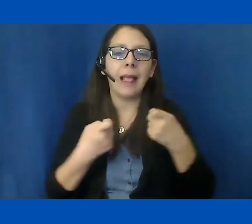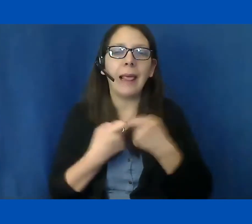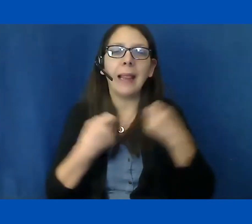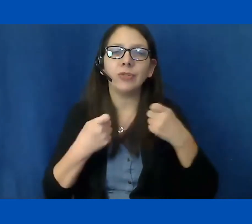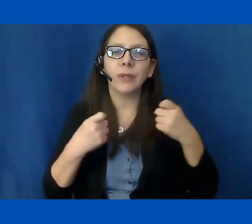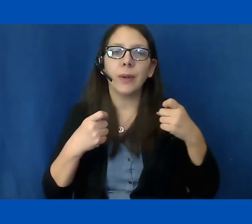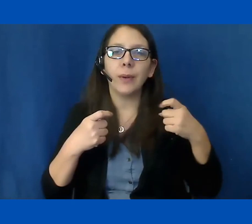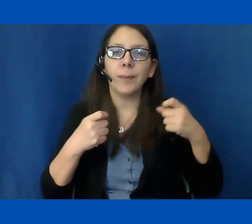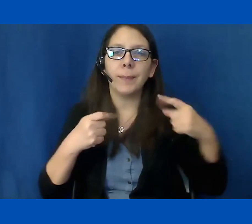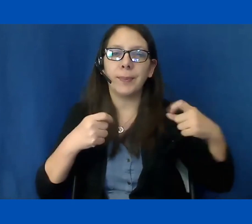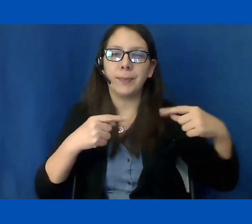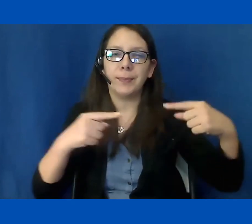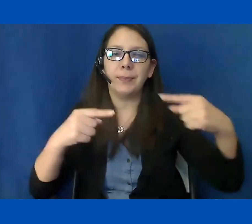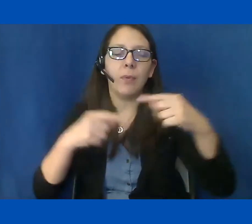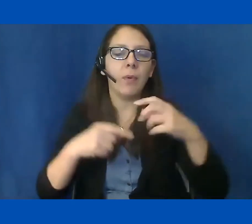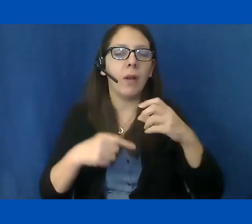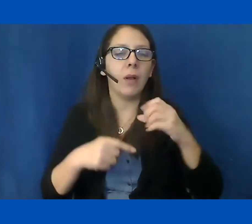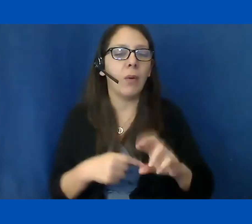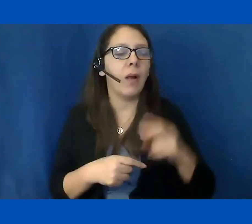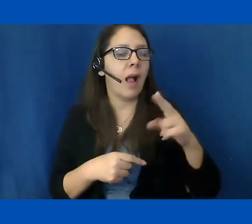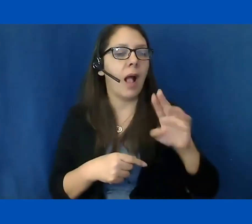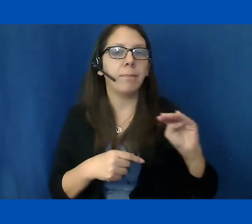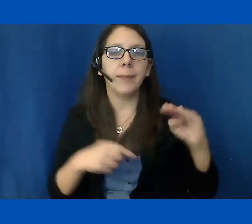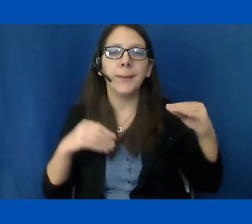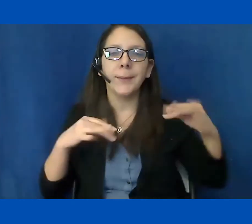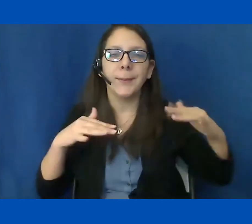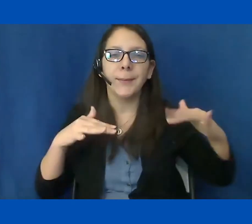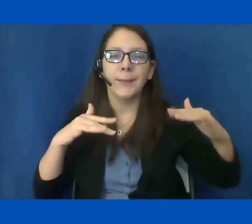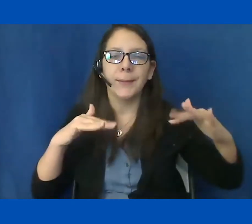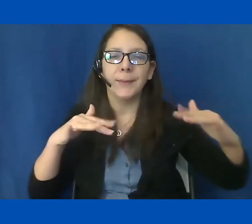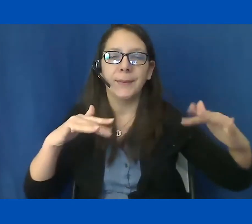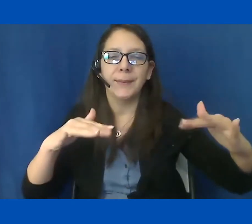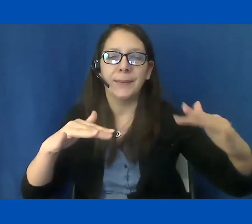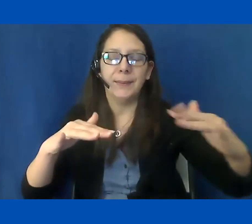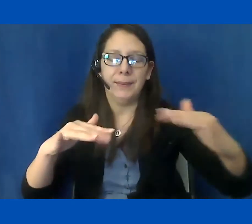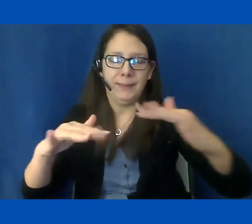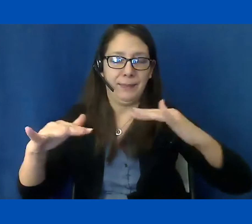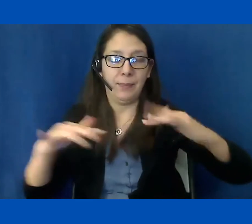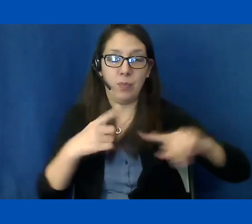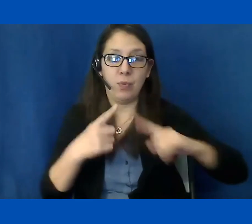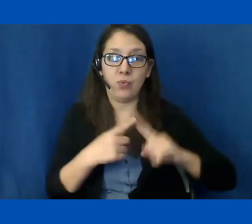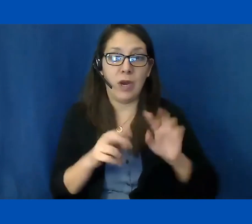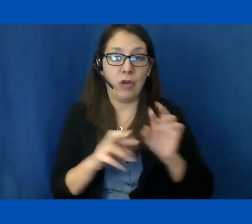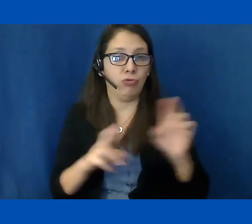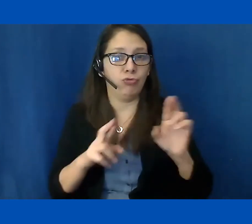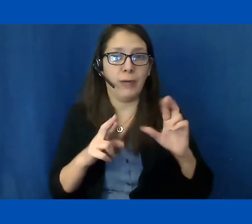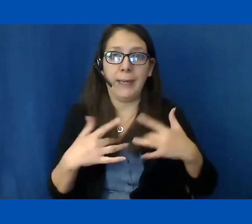when something really exhilarating is getting ready to happen. And that I think that maybe describes